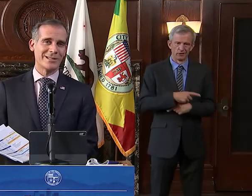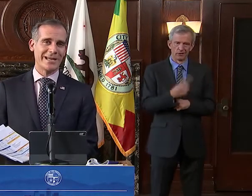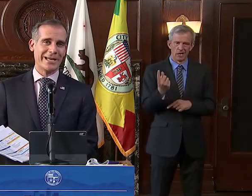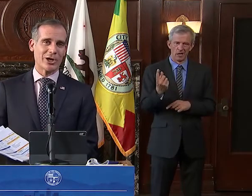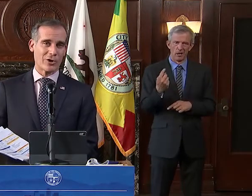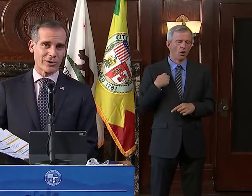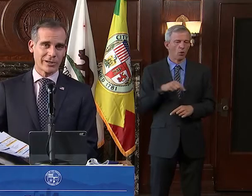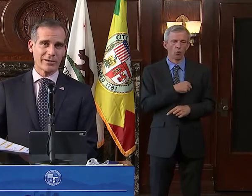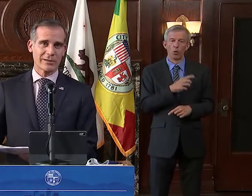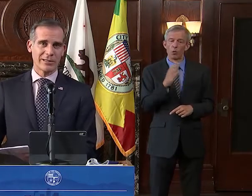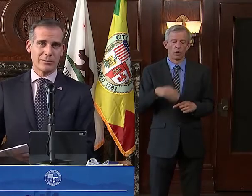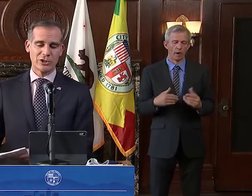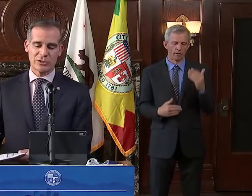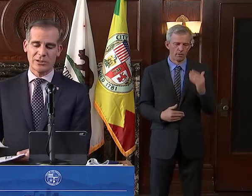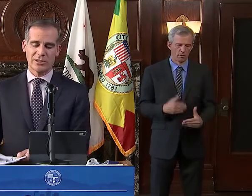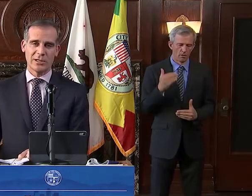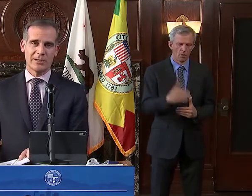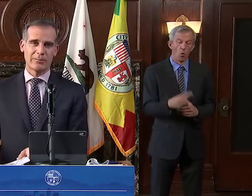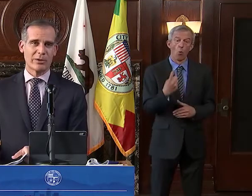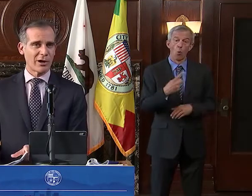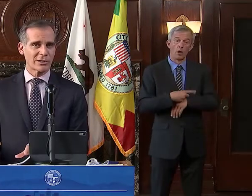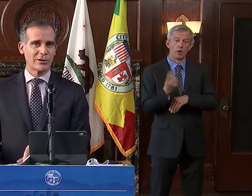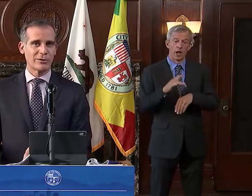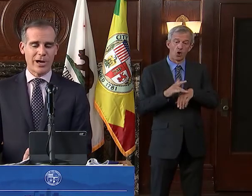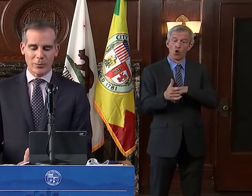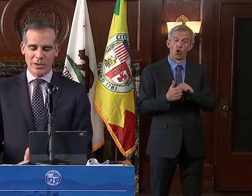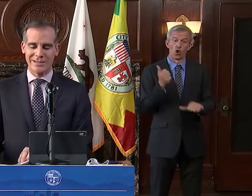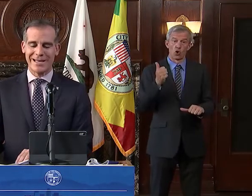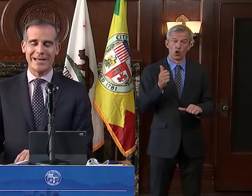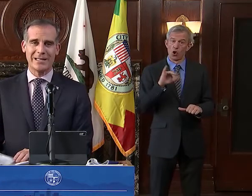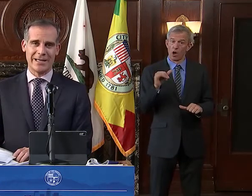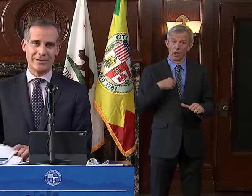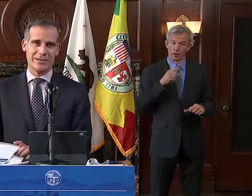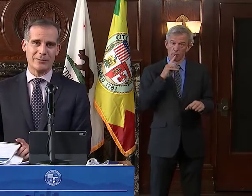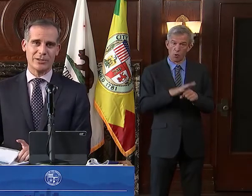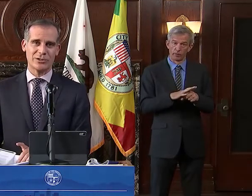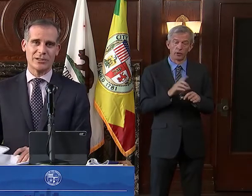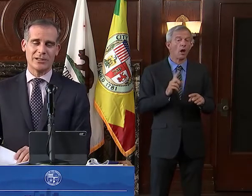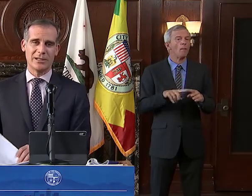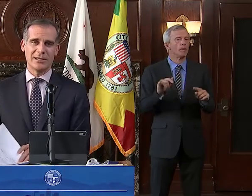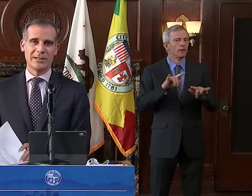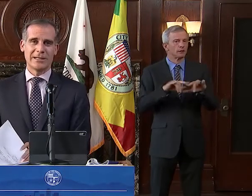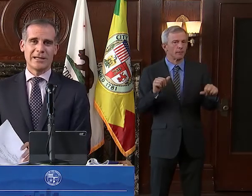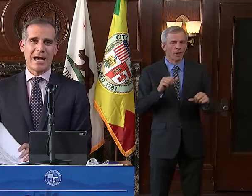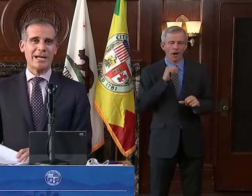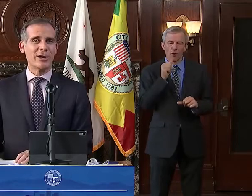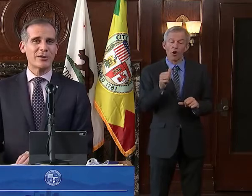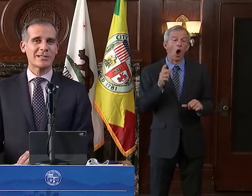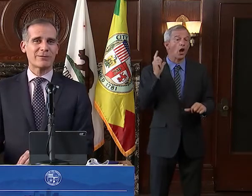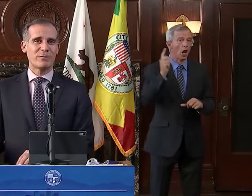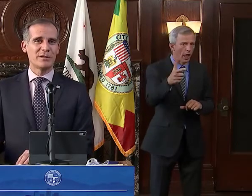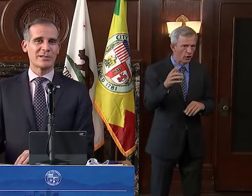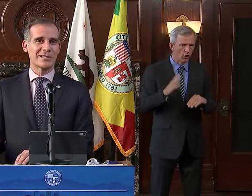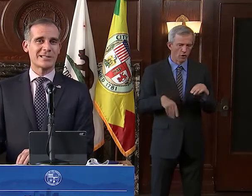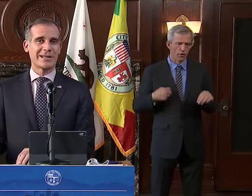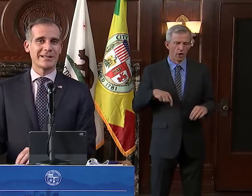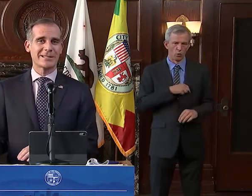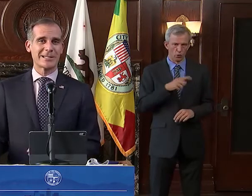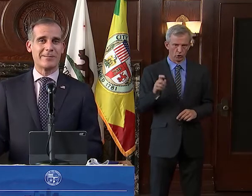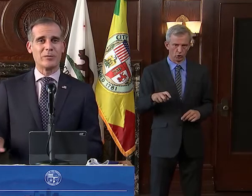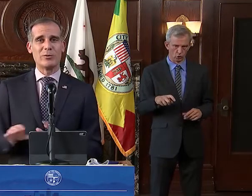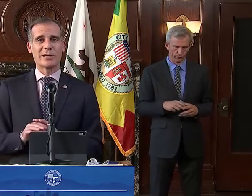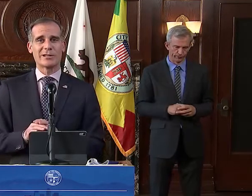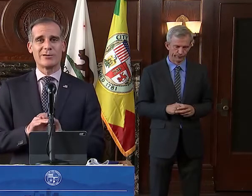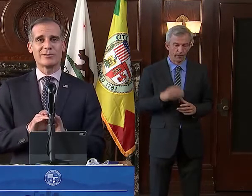forward one day earlier than we should, but also not one day later than we should. I know this feels unsettling